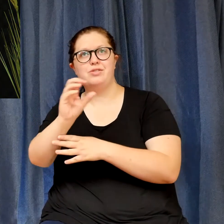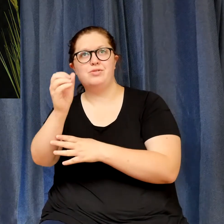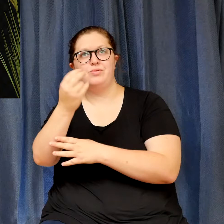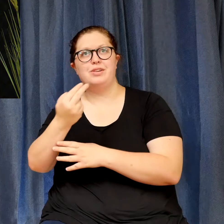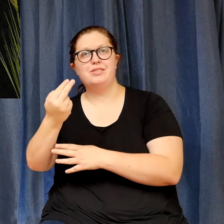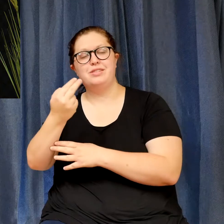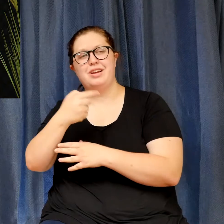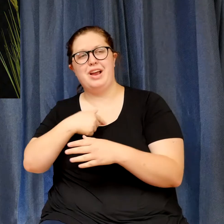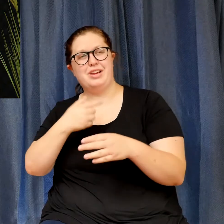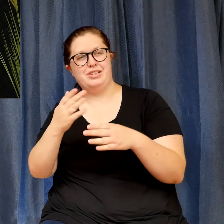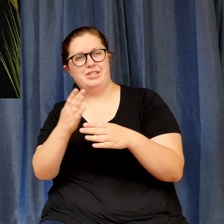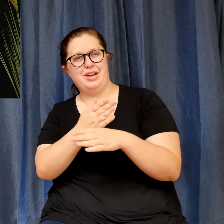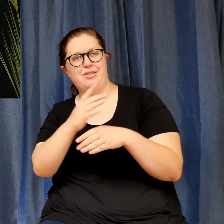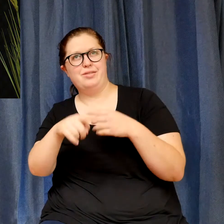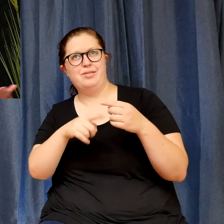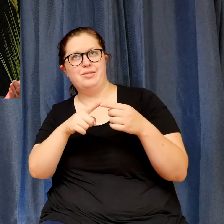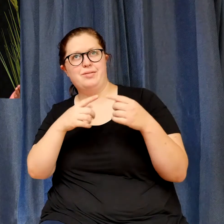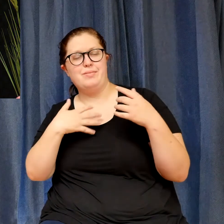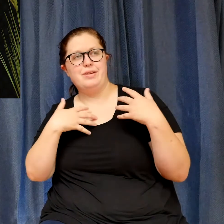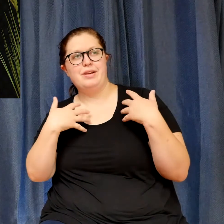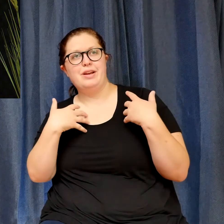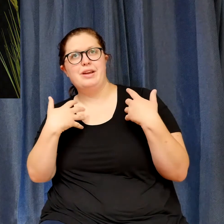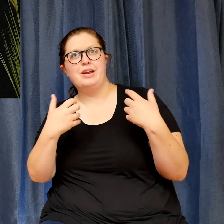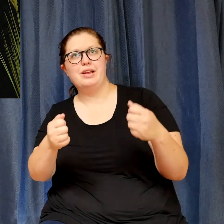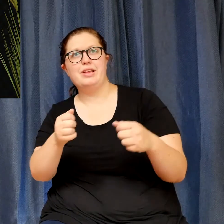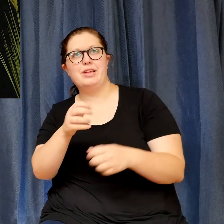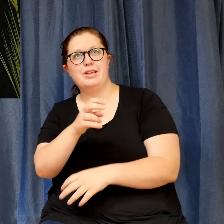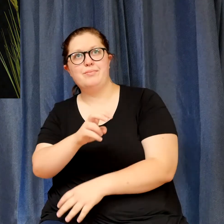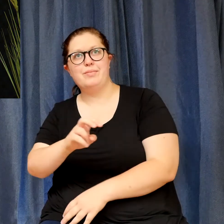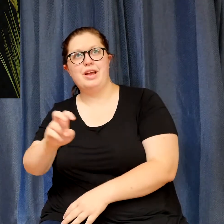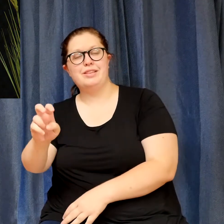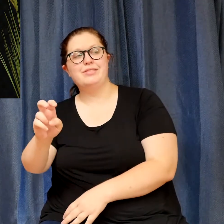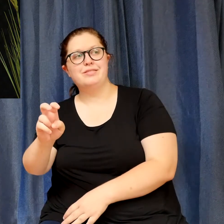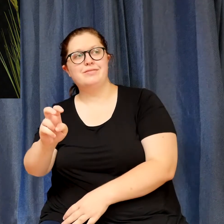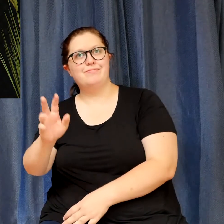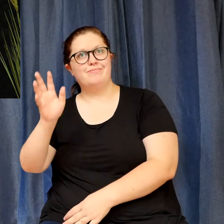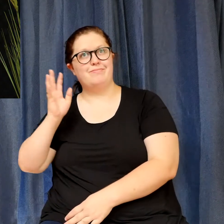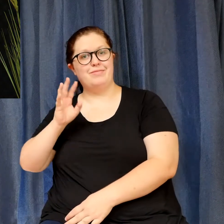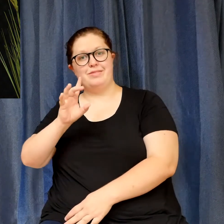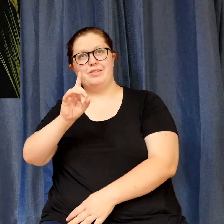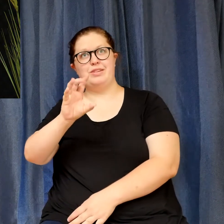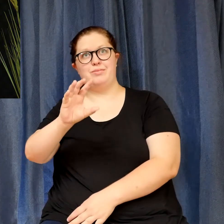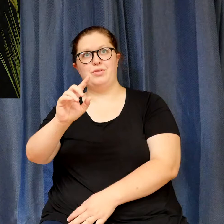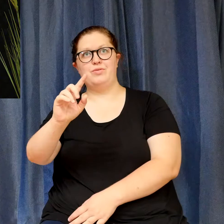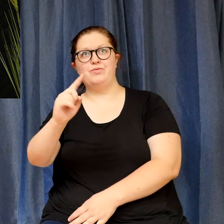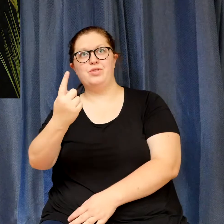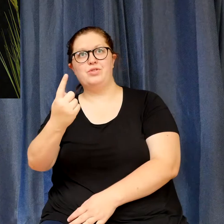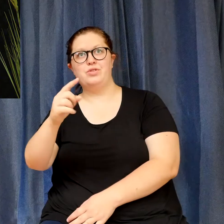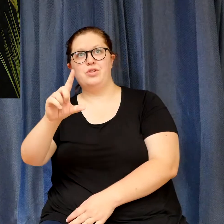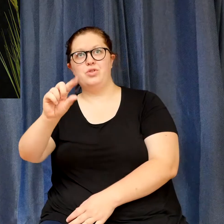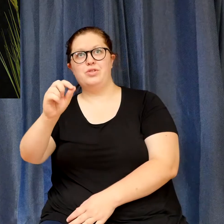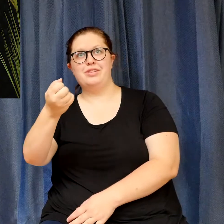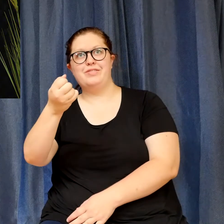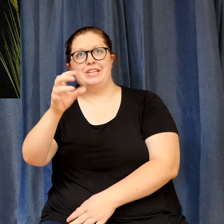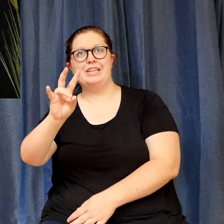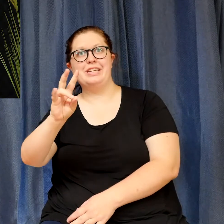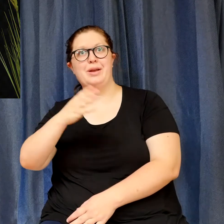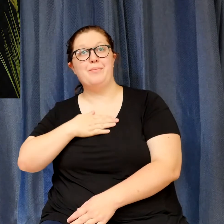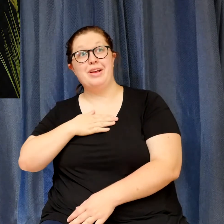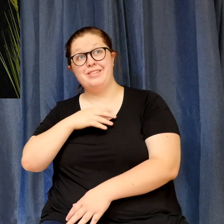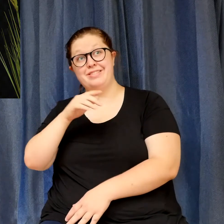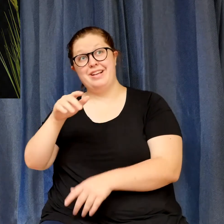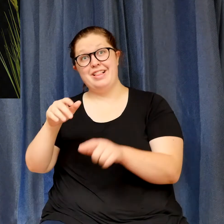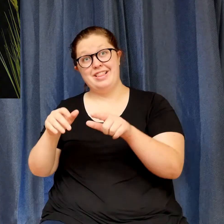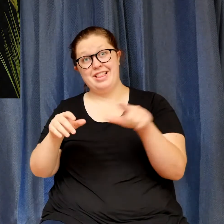healing path that December 1st of 2017, I had a spontaneous fracture of